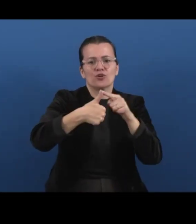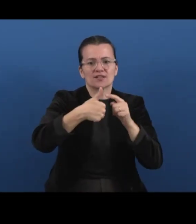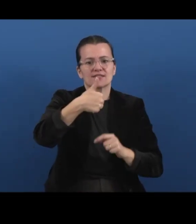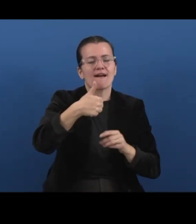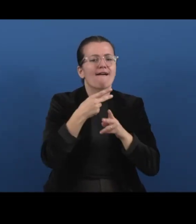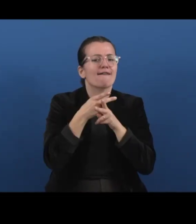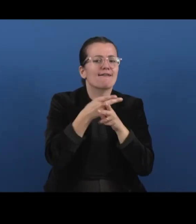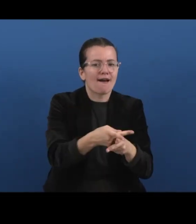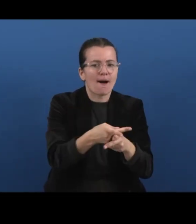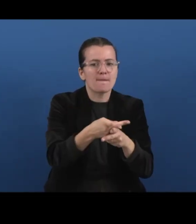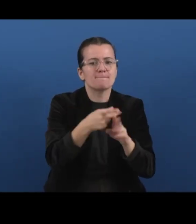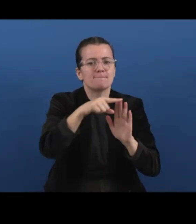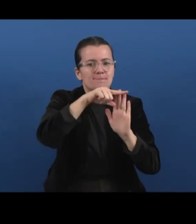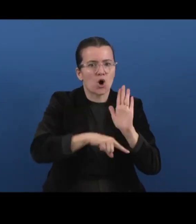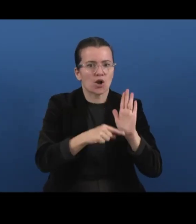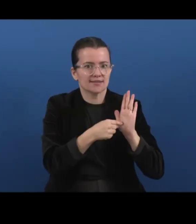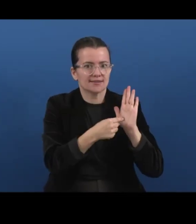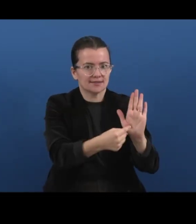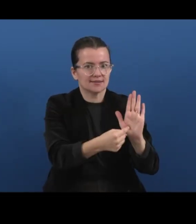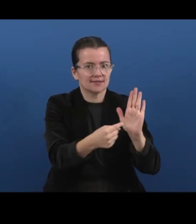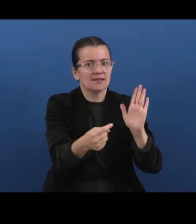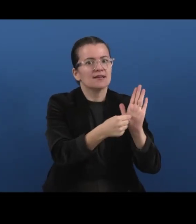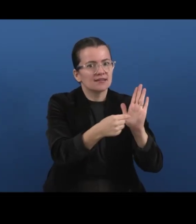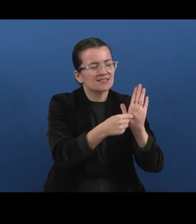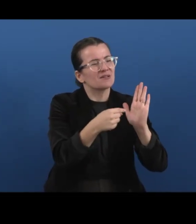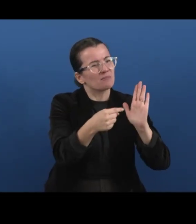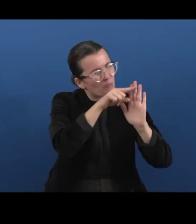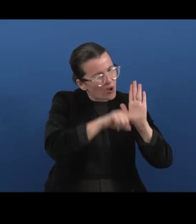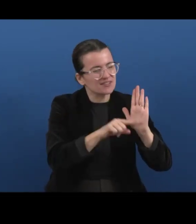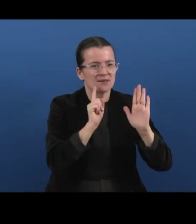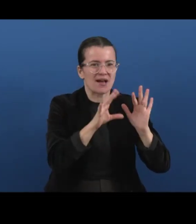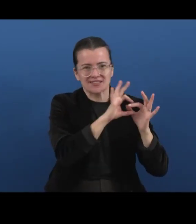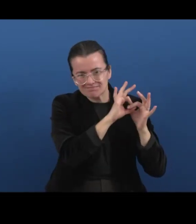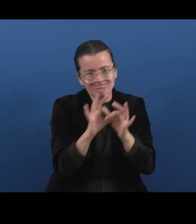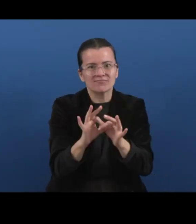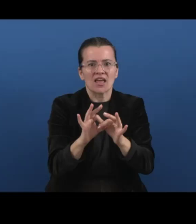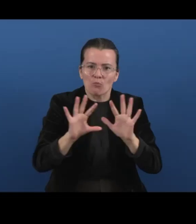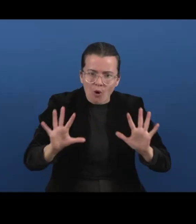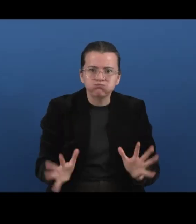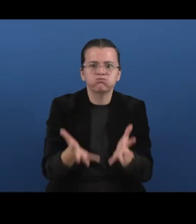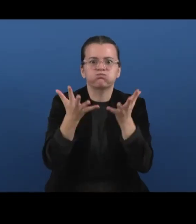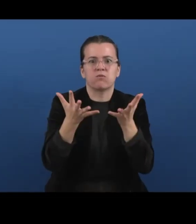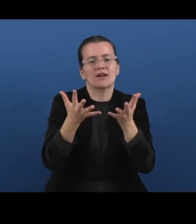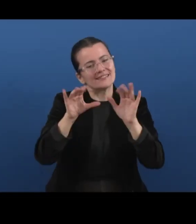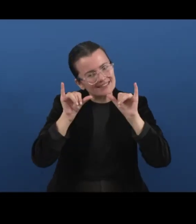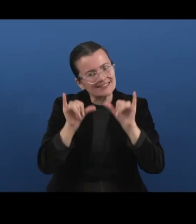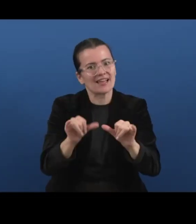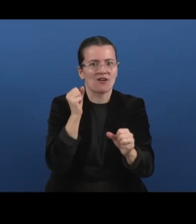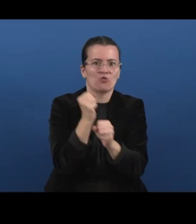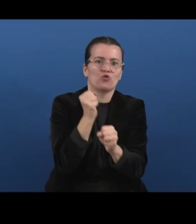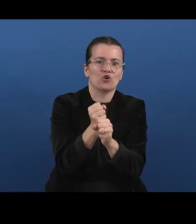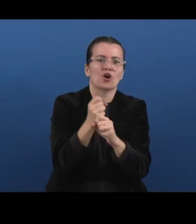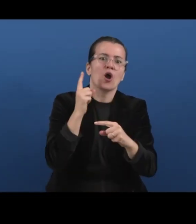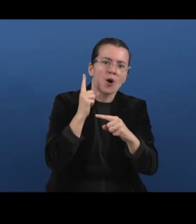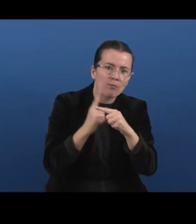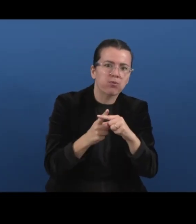needs allows for stronger retention and productivity. We found a strong correlation between care and support